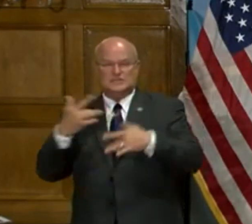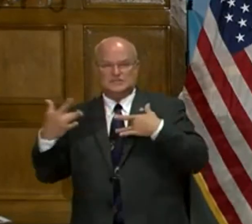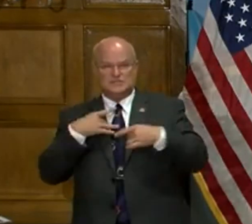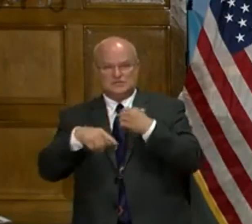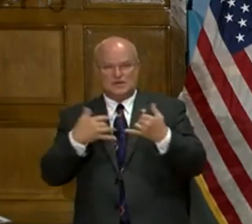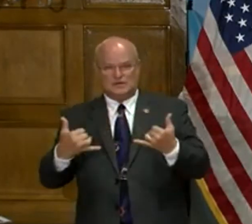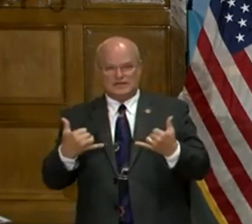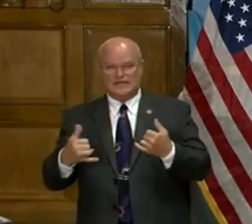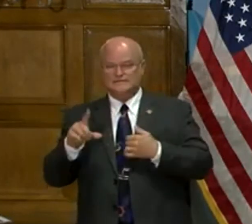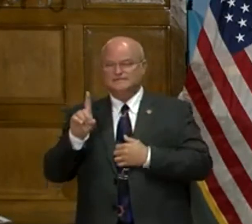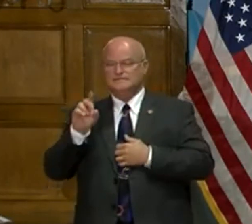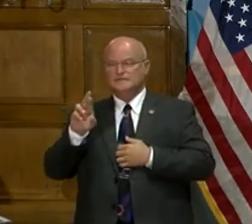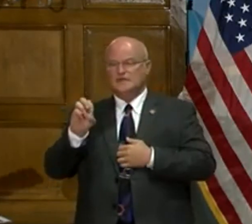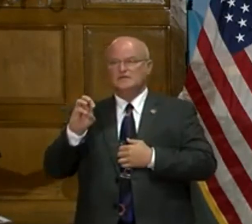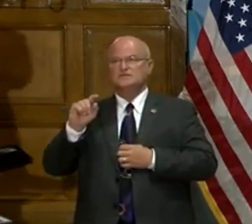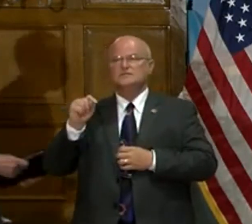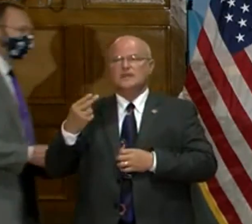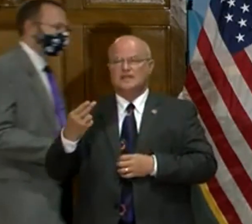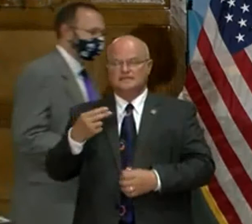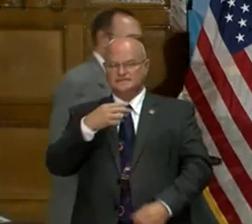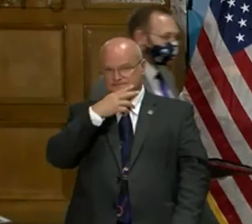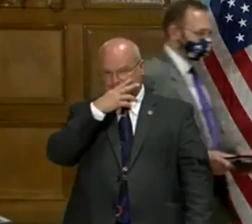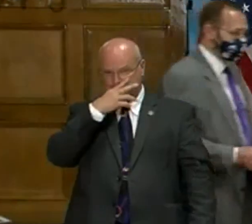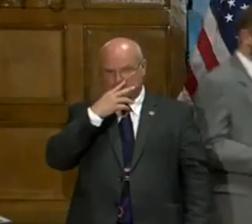about. Dr. Smith.